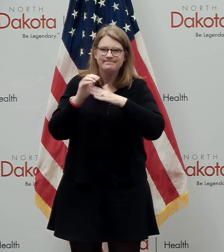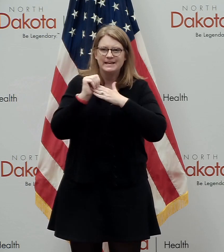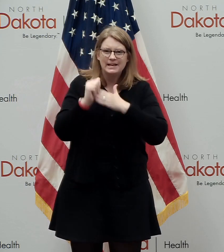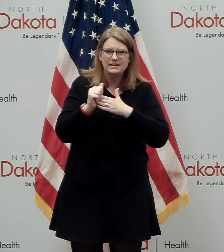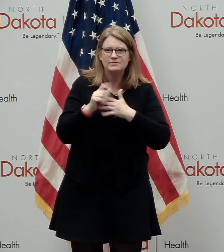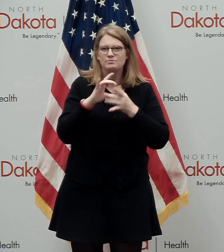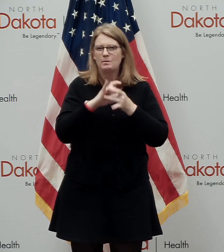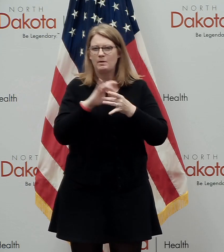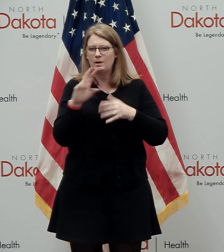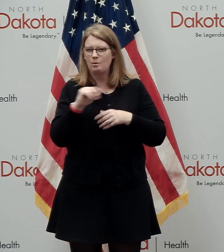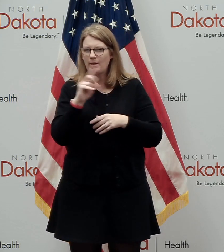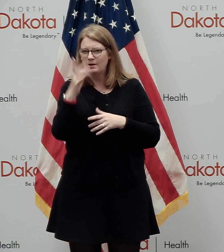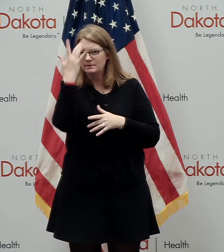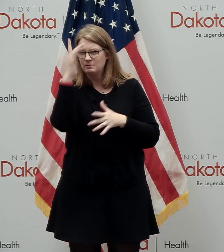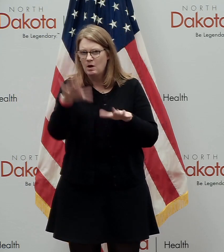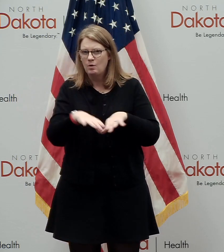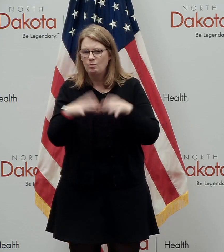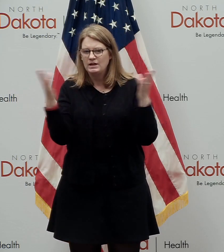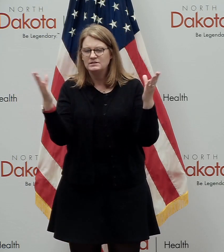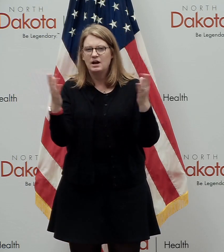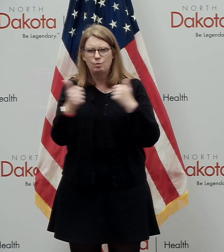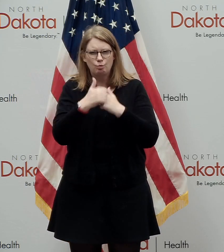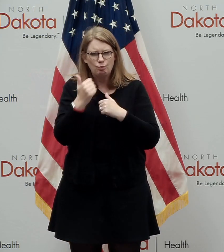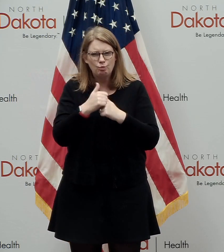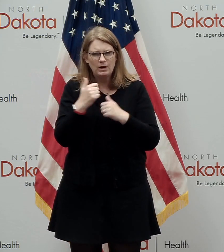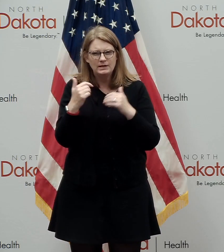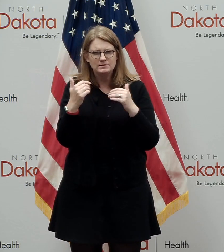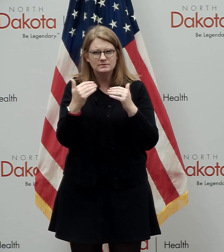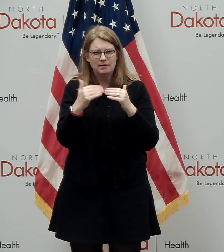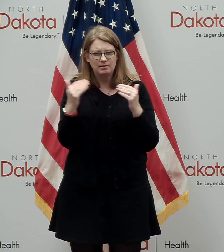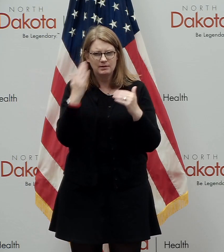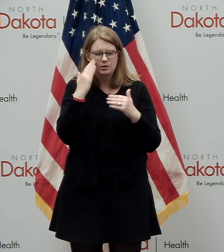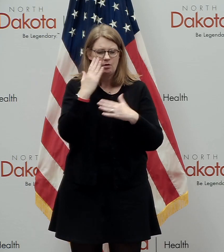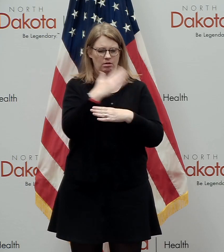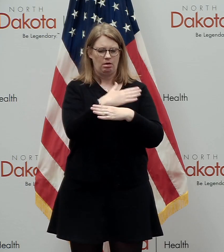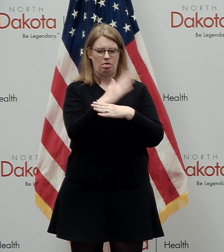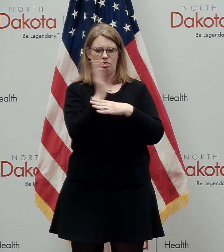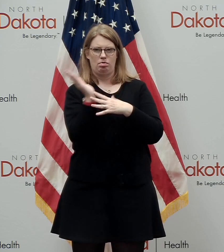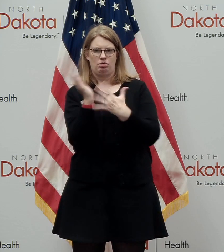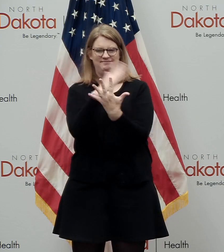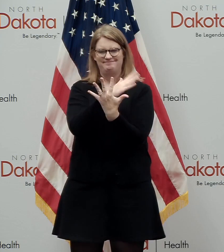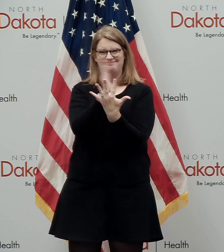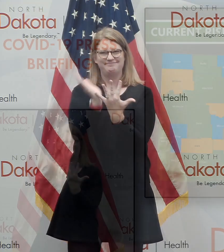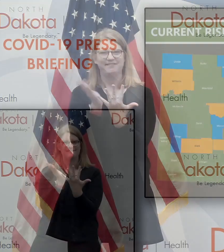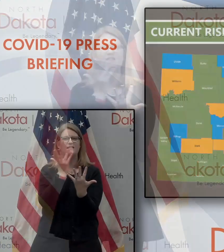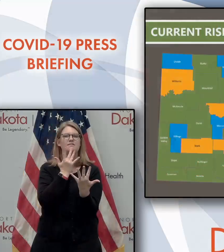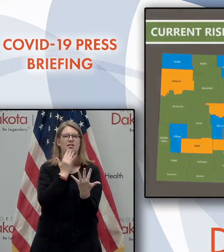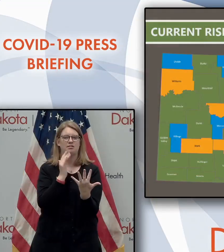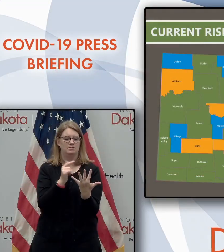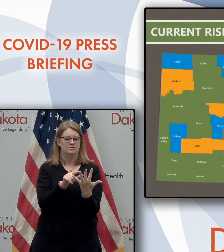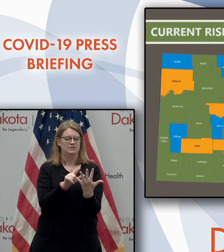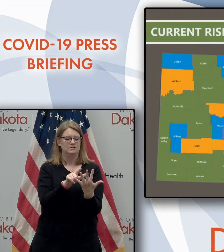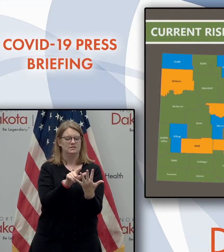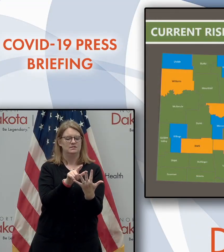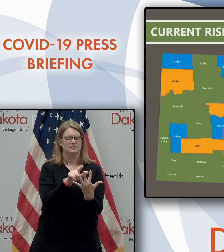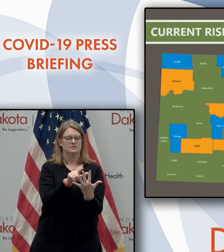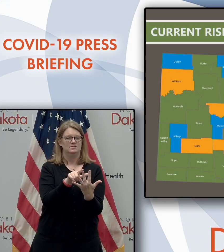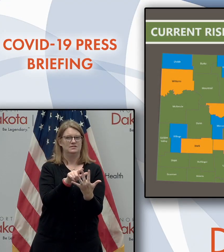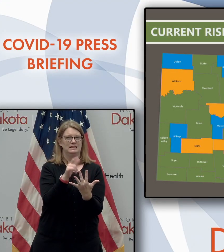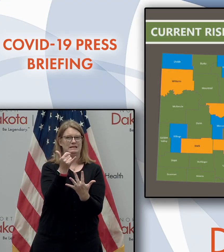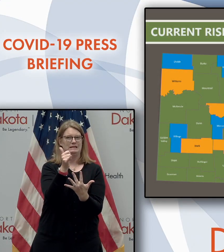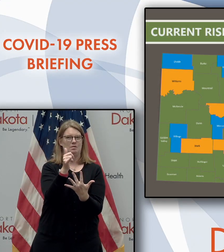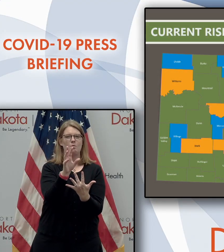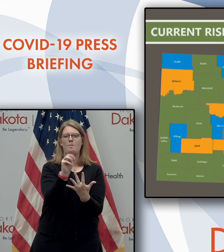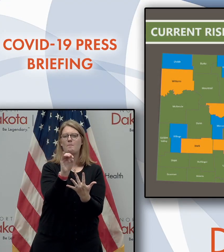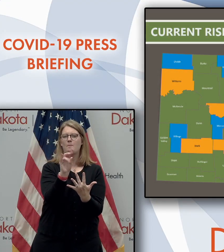North Dakota Smart Restart risk levels. If you remember that 5 color codes where the yellow is the